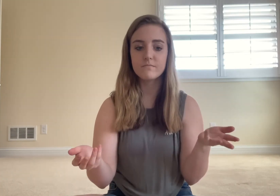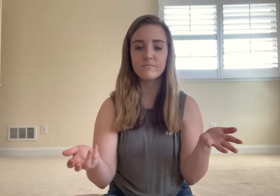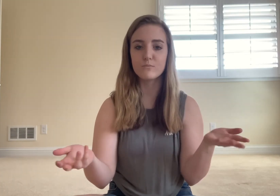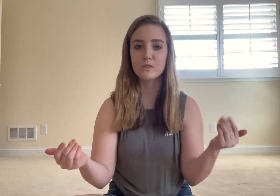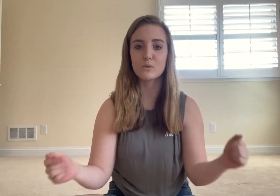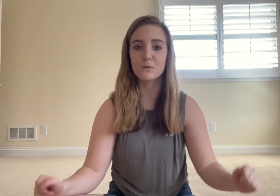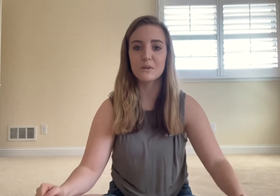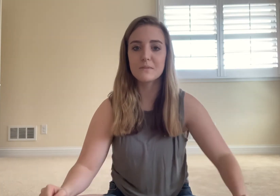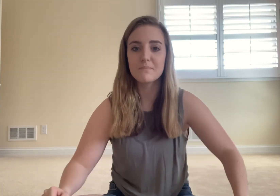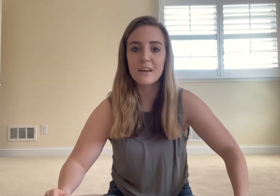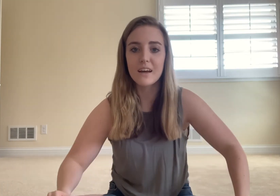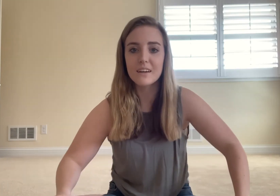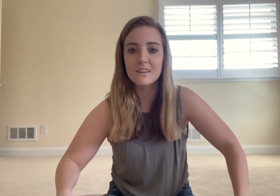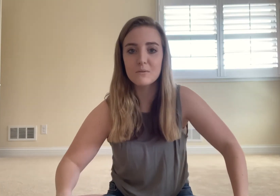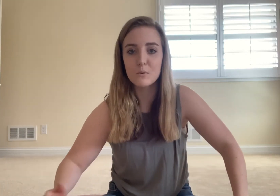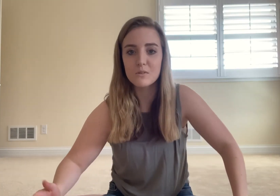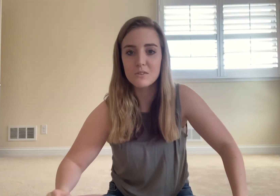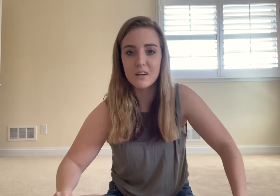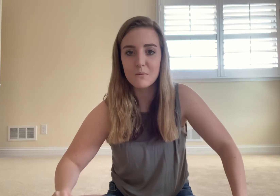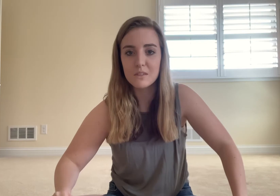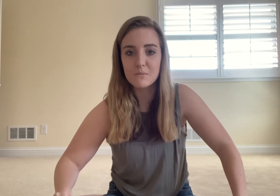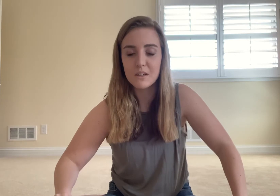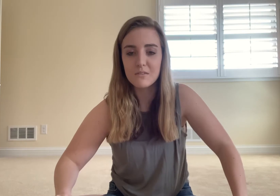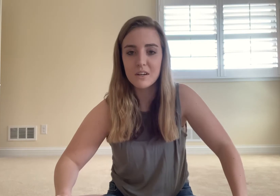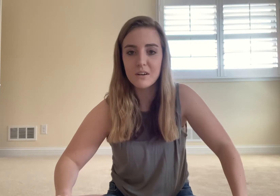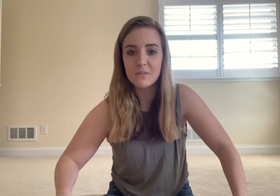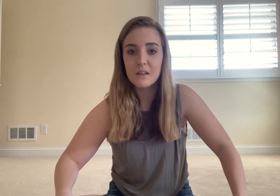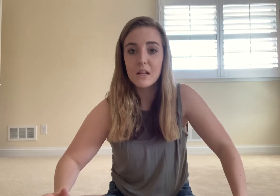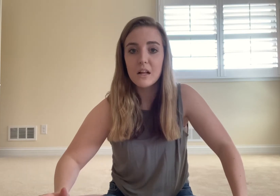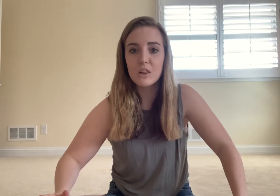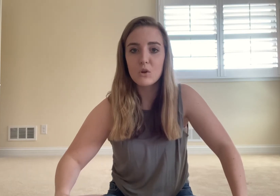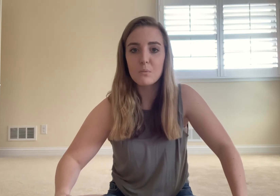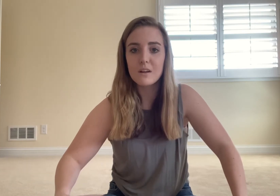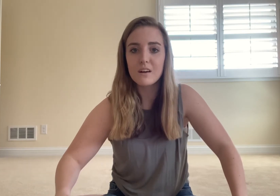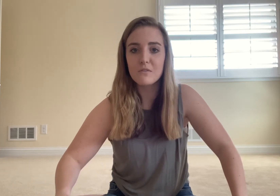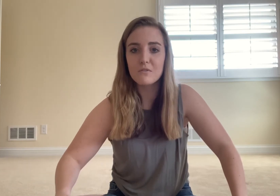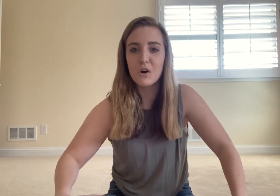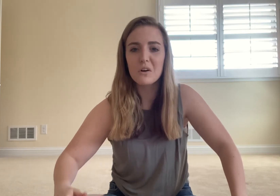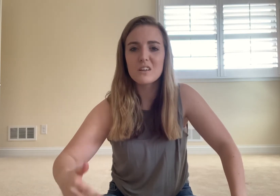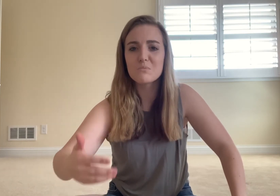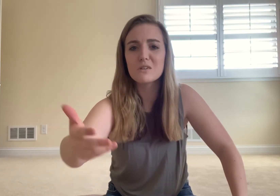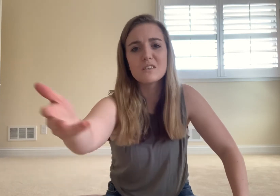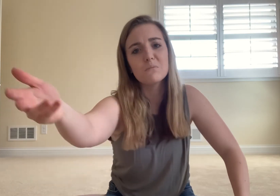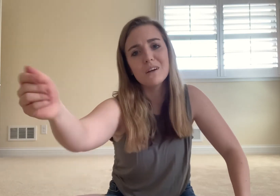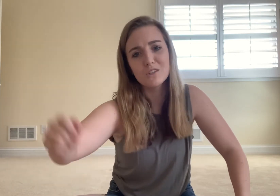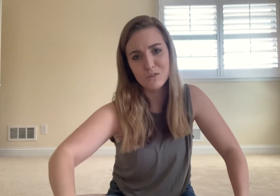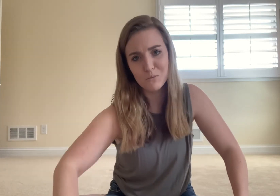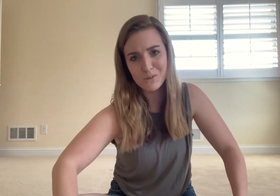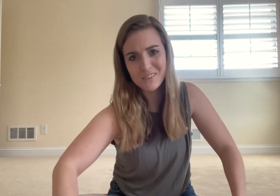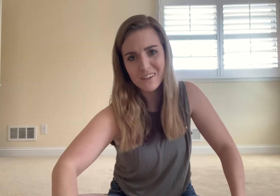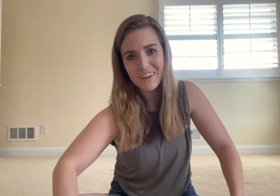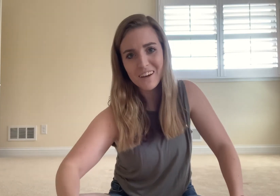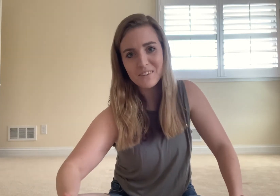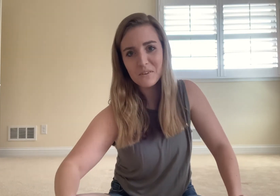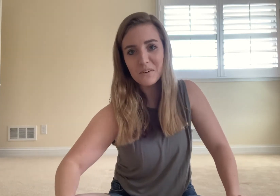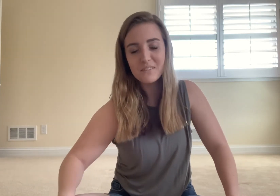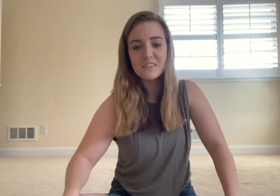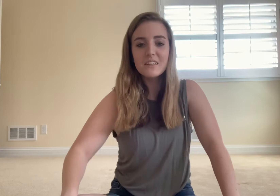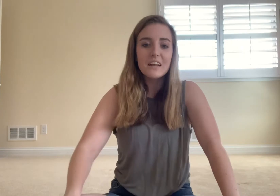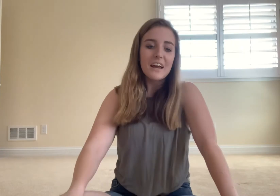what's the word? Words are not coming to my head right now. A little bit of audience participation, we'll say. I don't know.